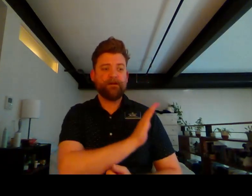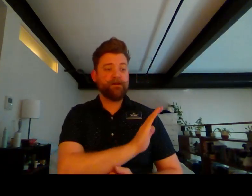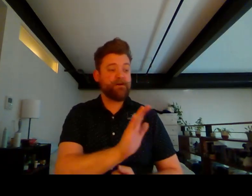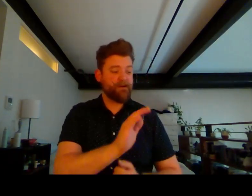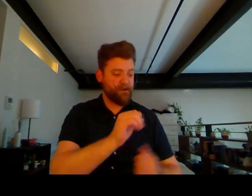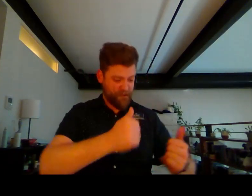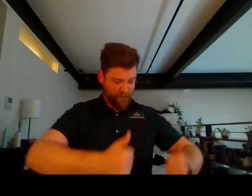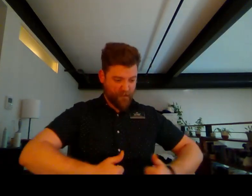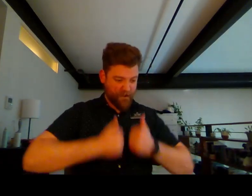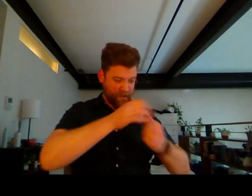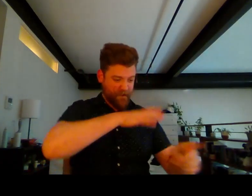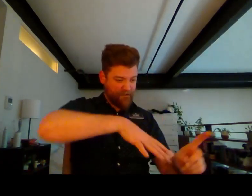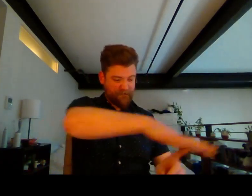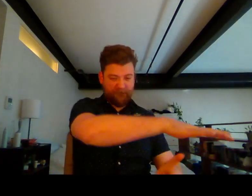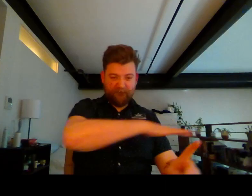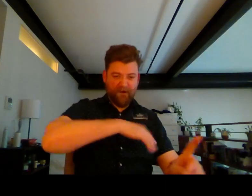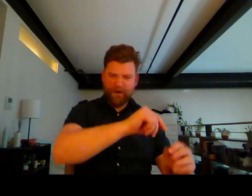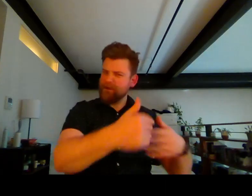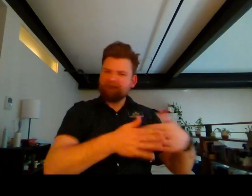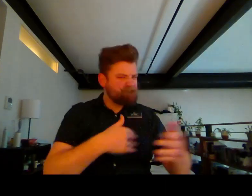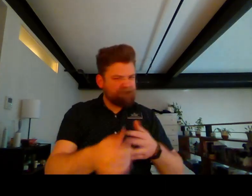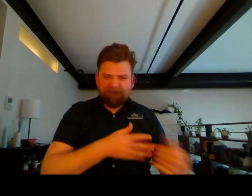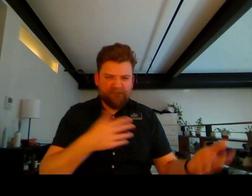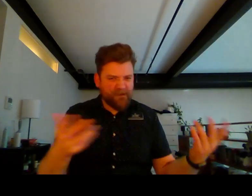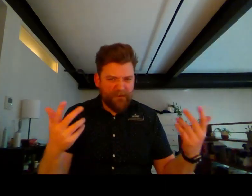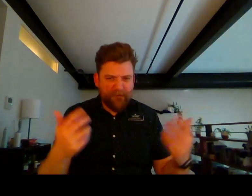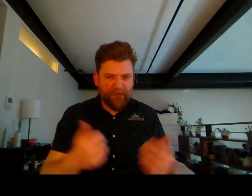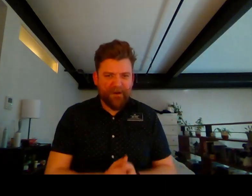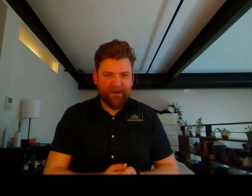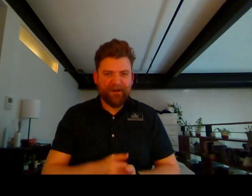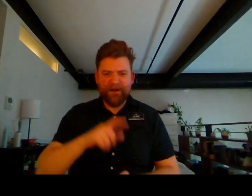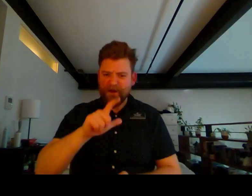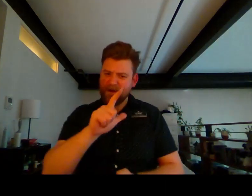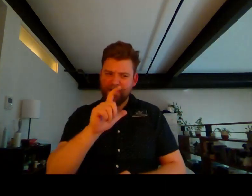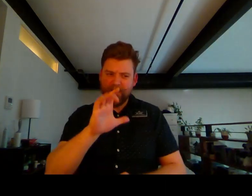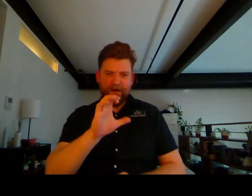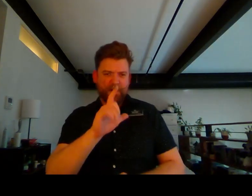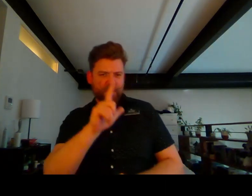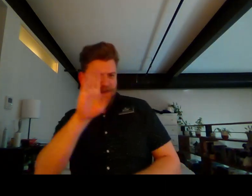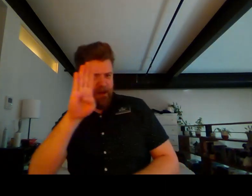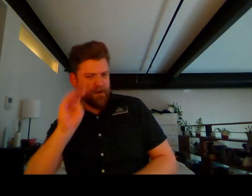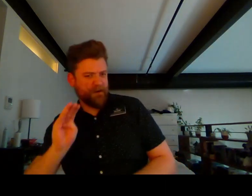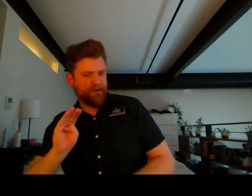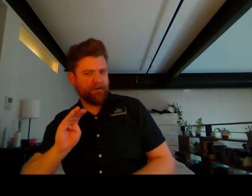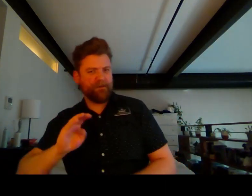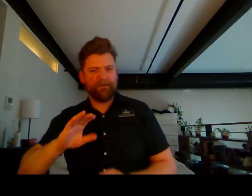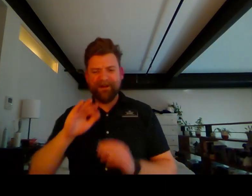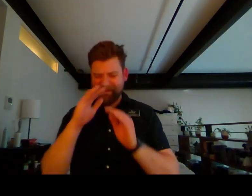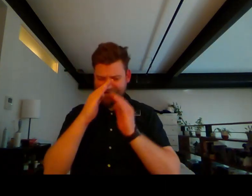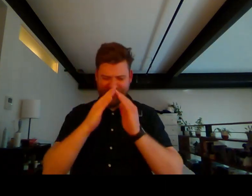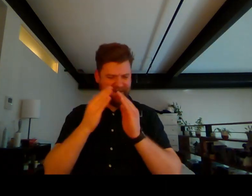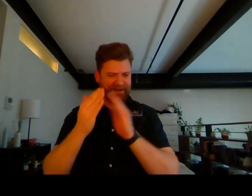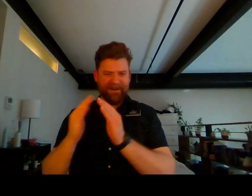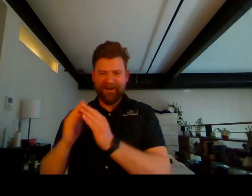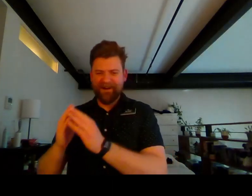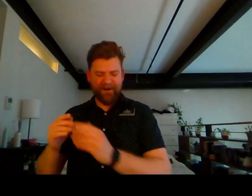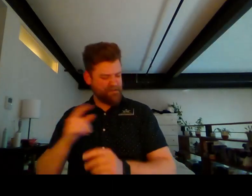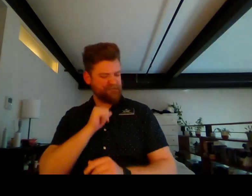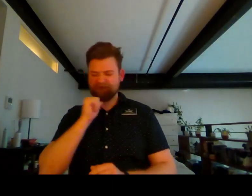Stop wasting your time in these clubhouses. Pursue a law degree and fight for justice in the